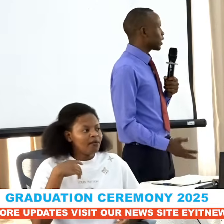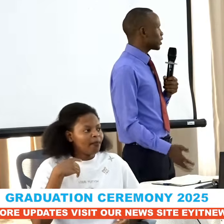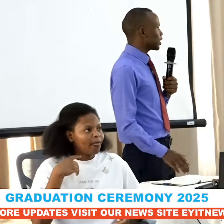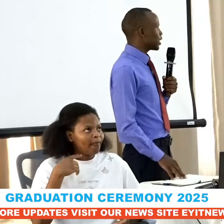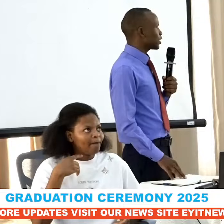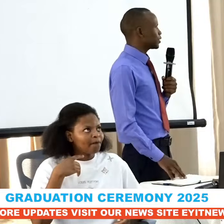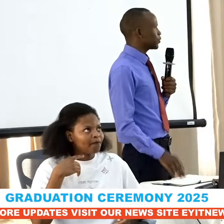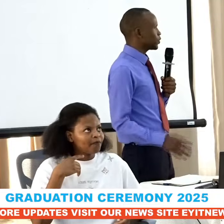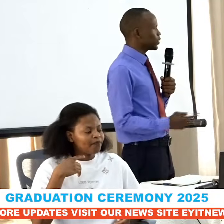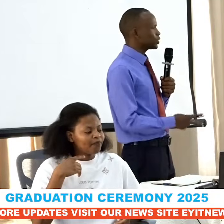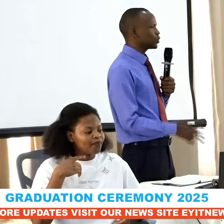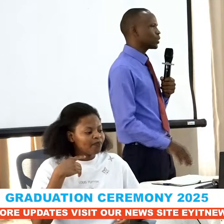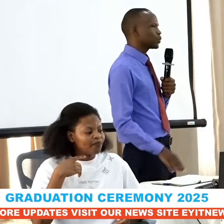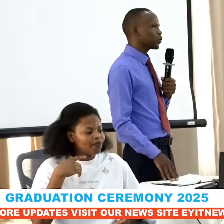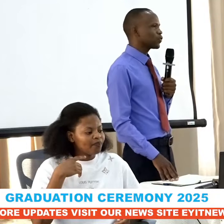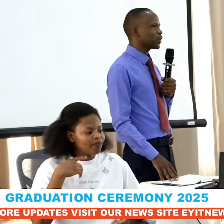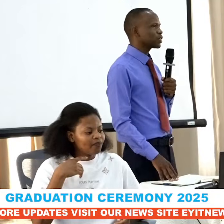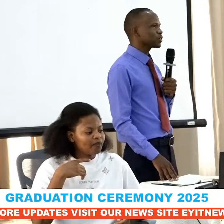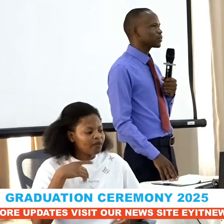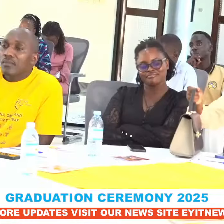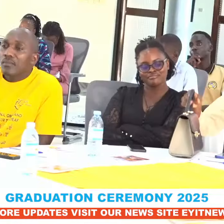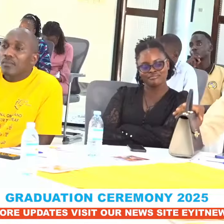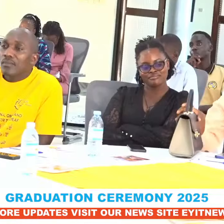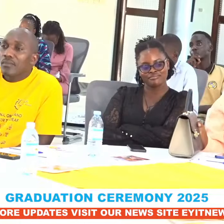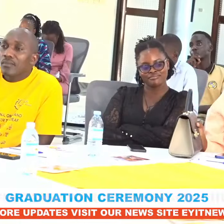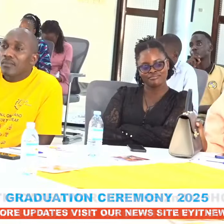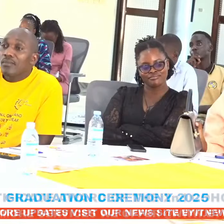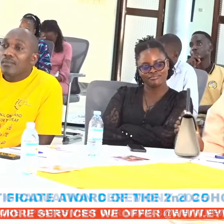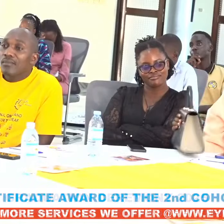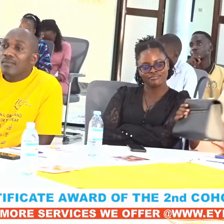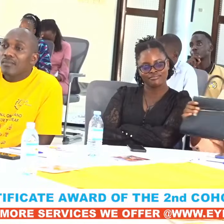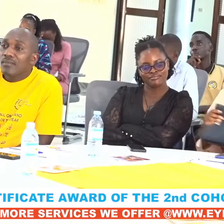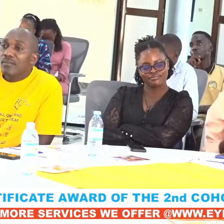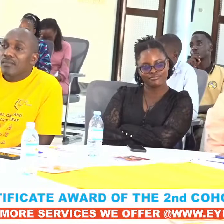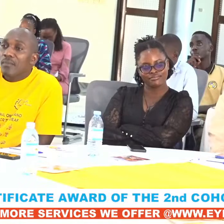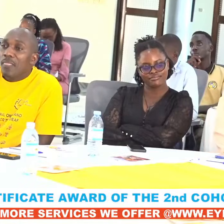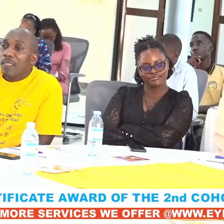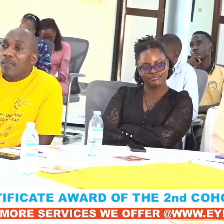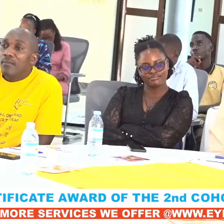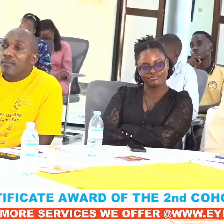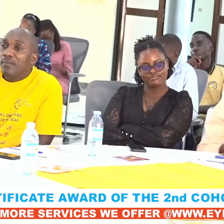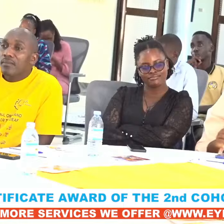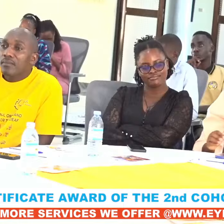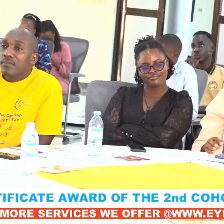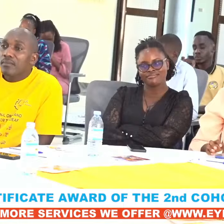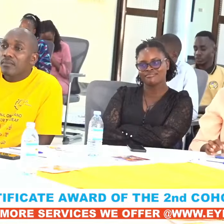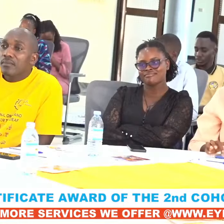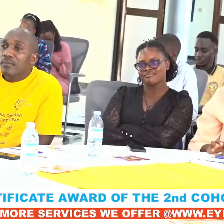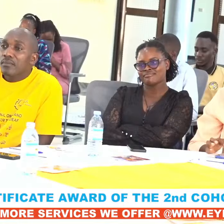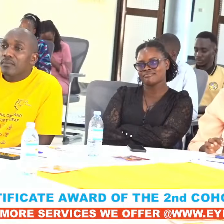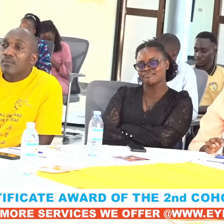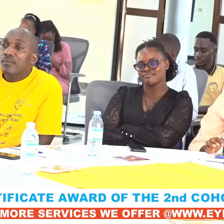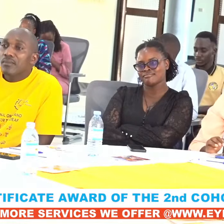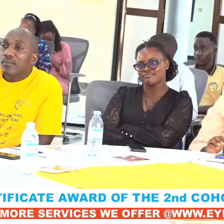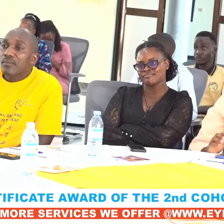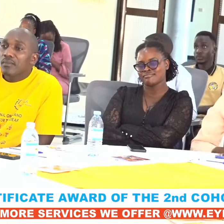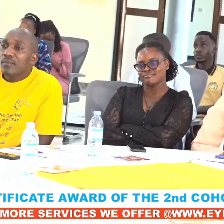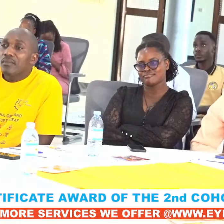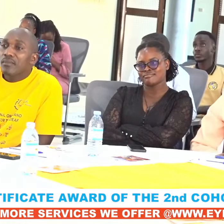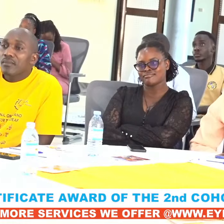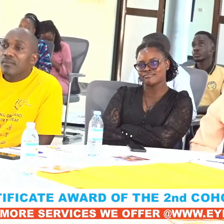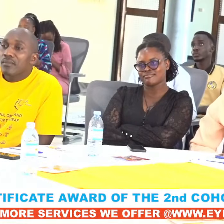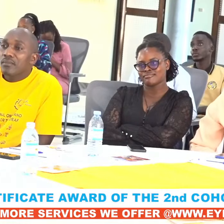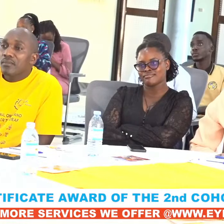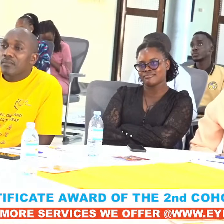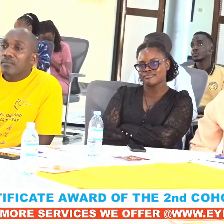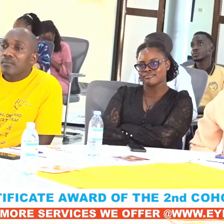we were there, we went, the two of us. The girl was saying the parents want to get money from the